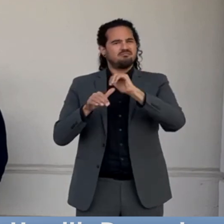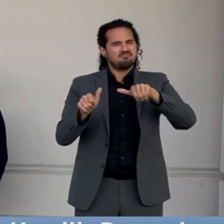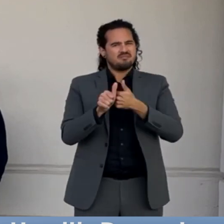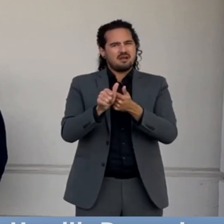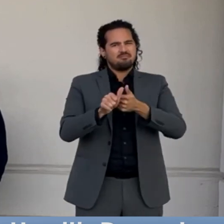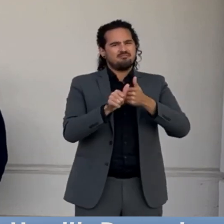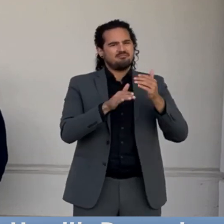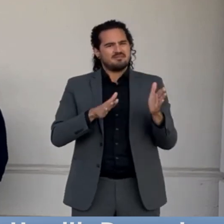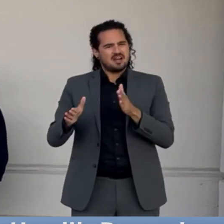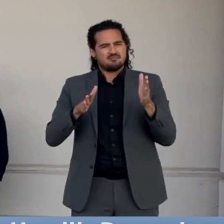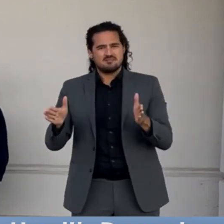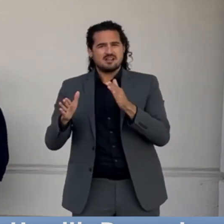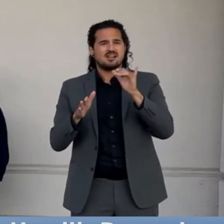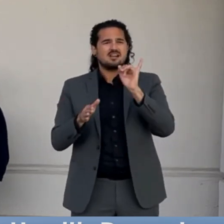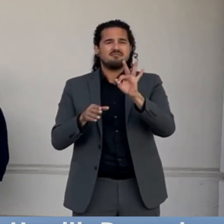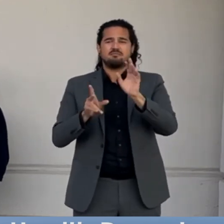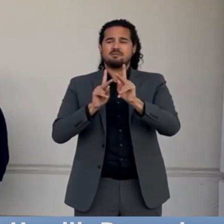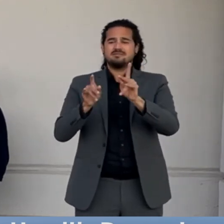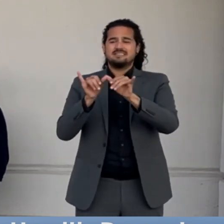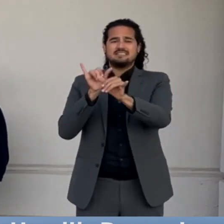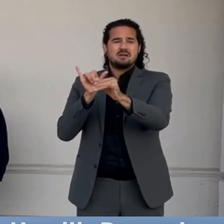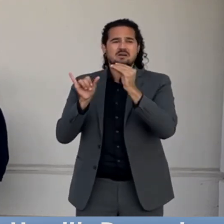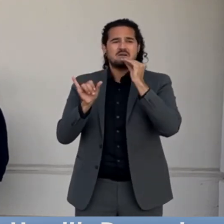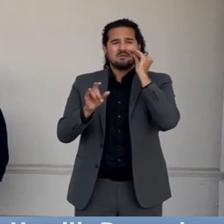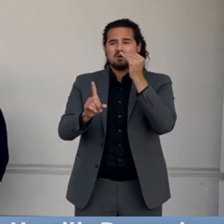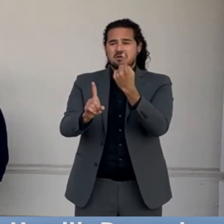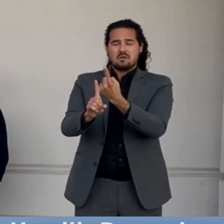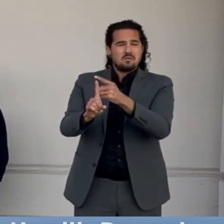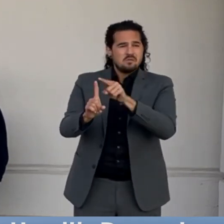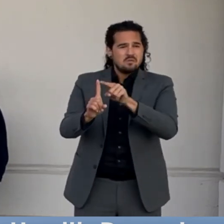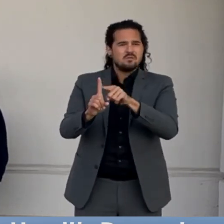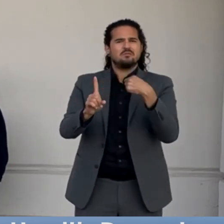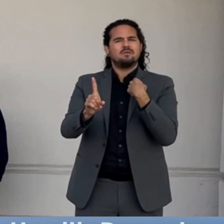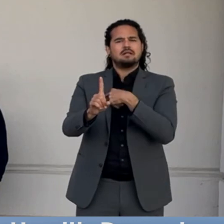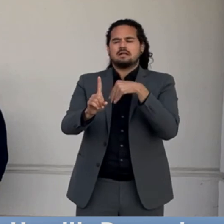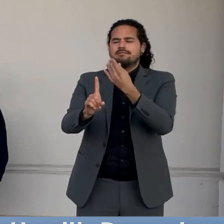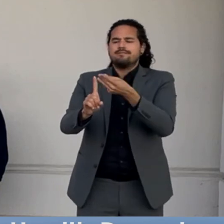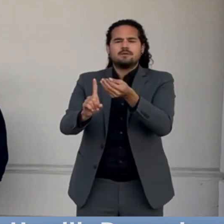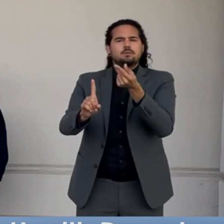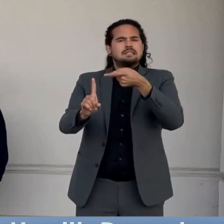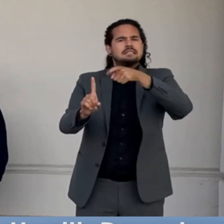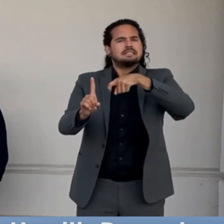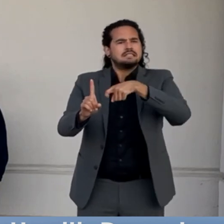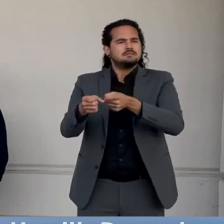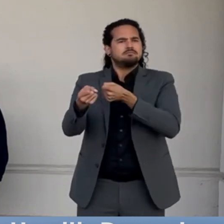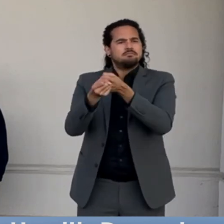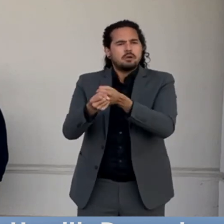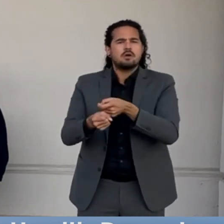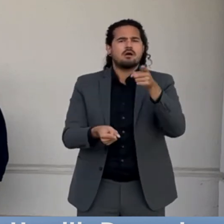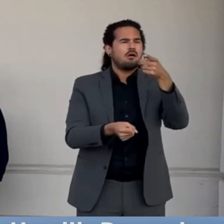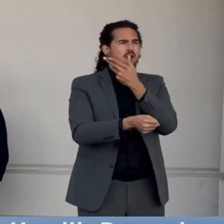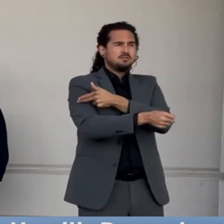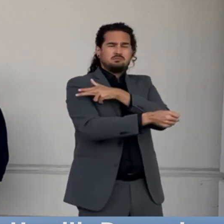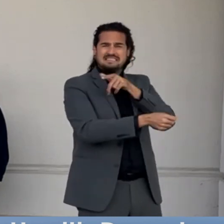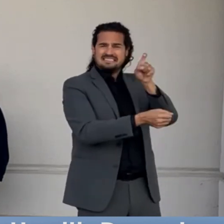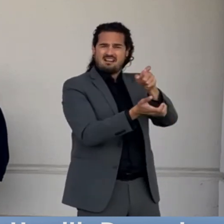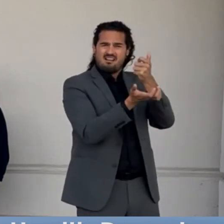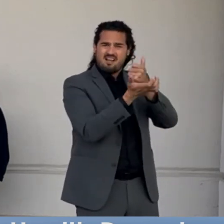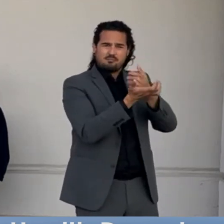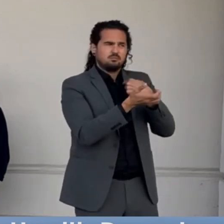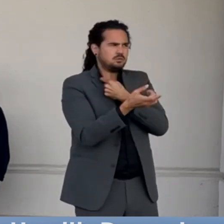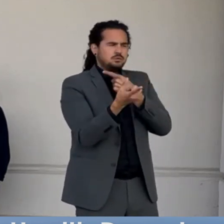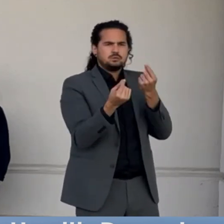and quarantine to supporting our hospitals and other clinical care settings in order to be able to make sure we can both